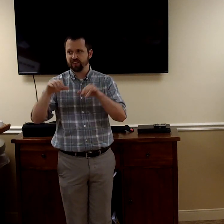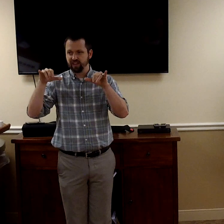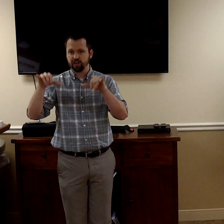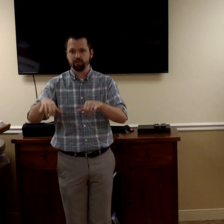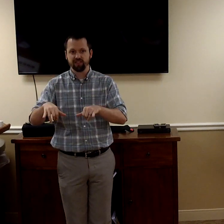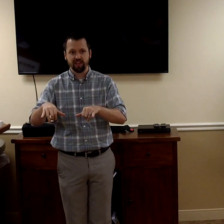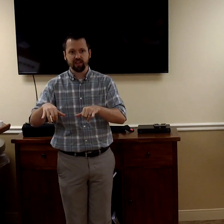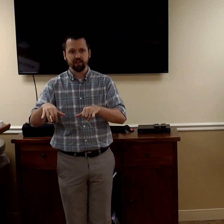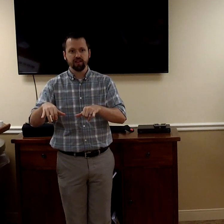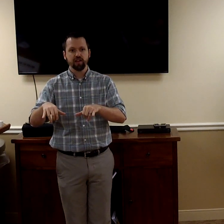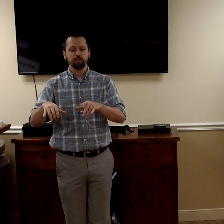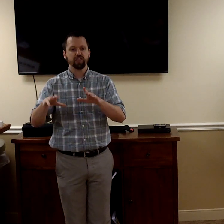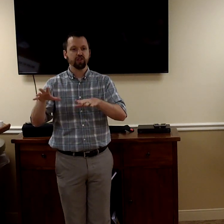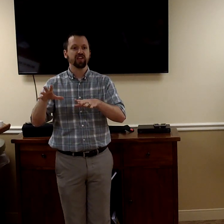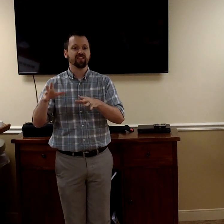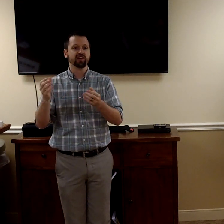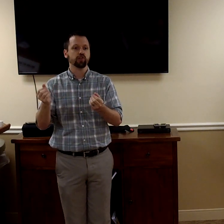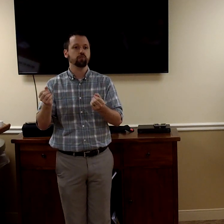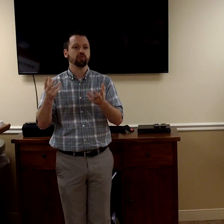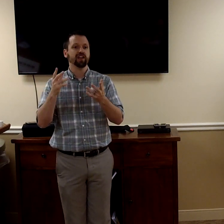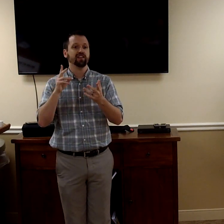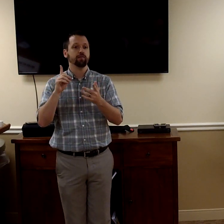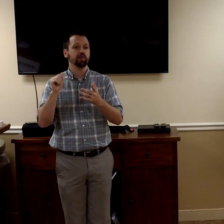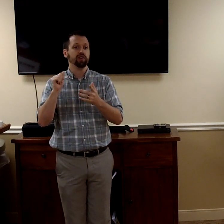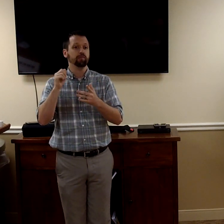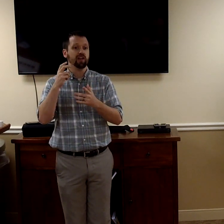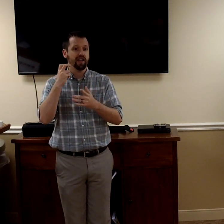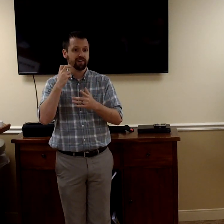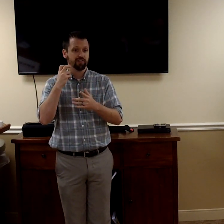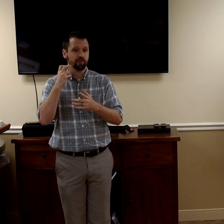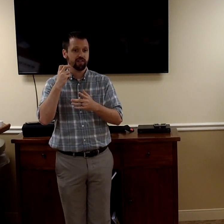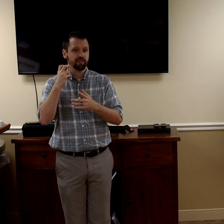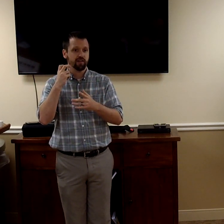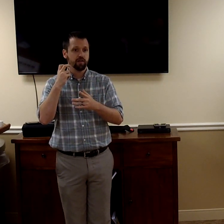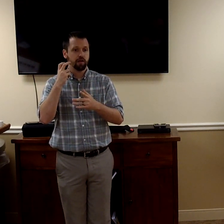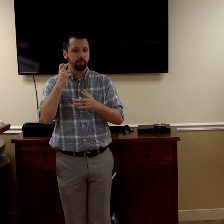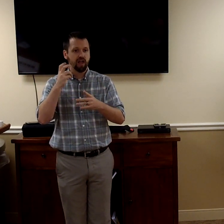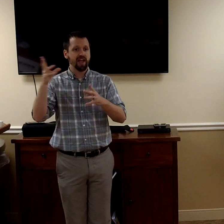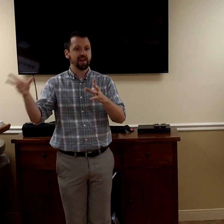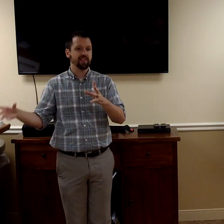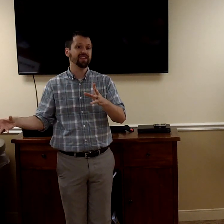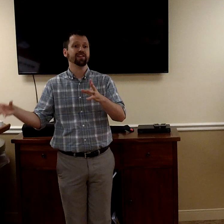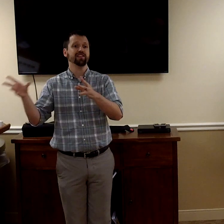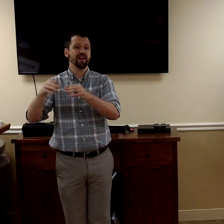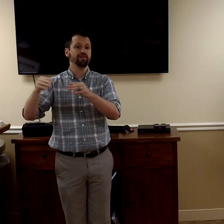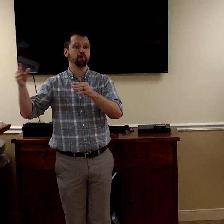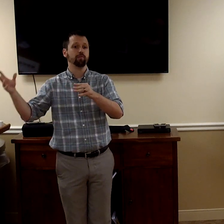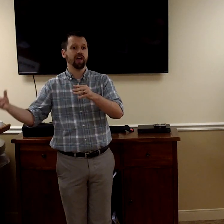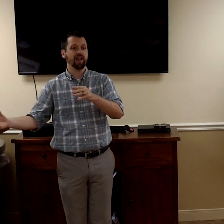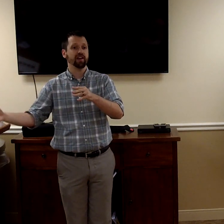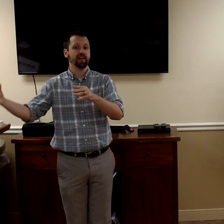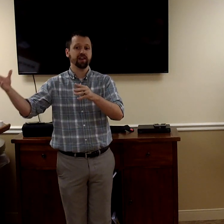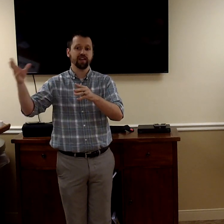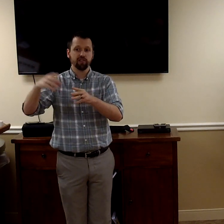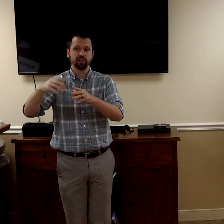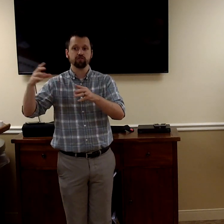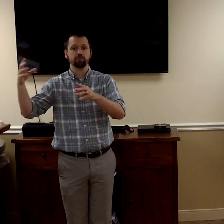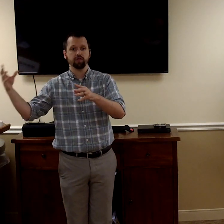end up staying. But their thing is actually multi-disability blind. So it's blind and then deaf, or blind and Down syndrome, blind